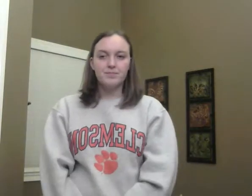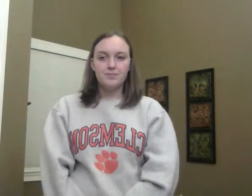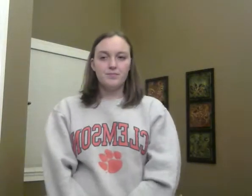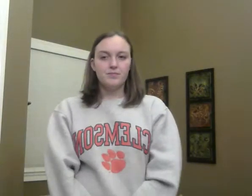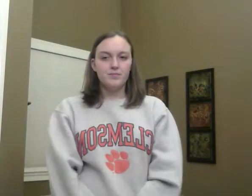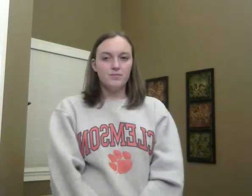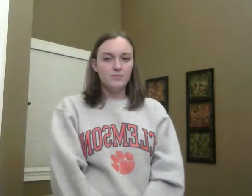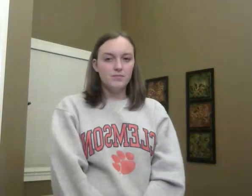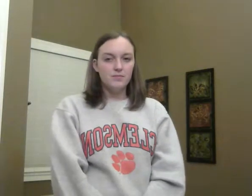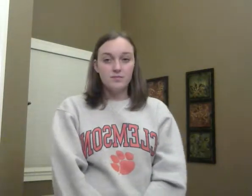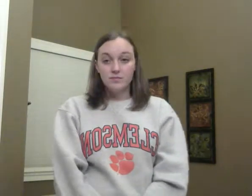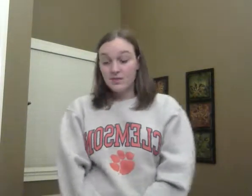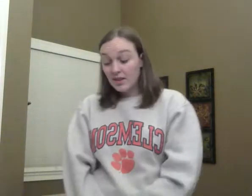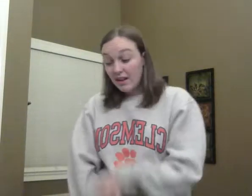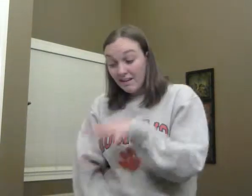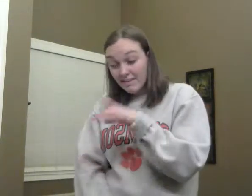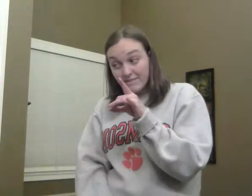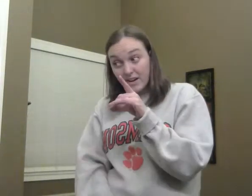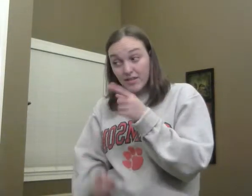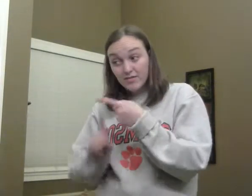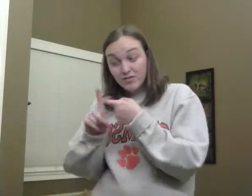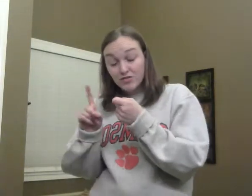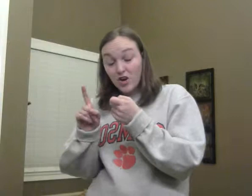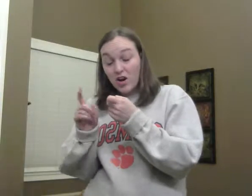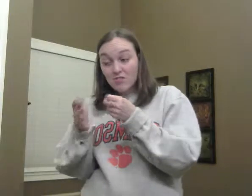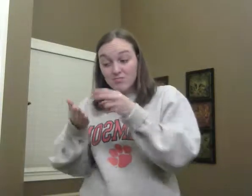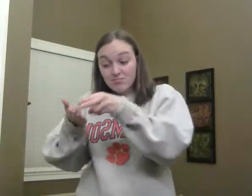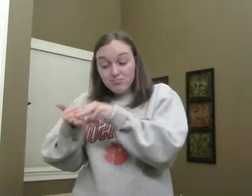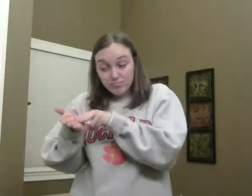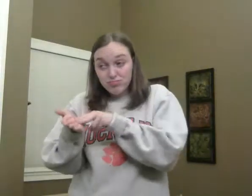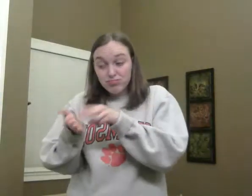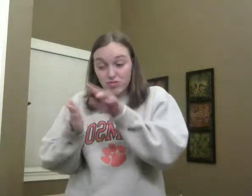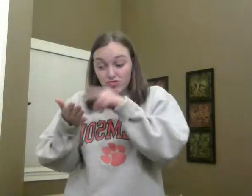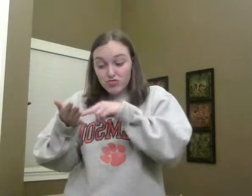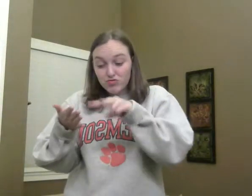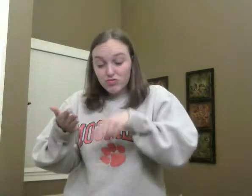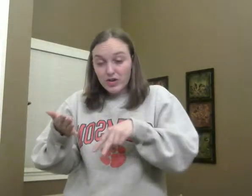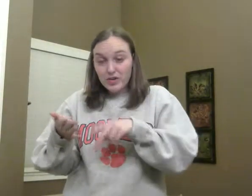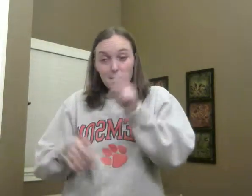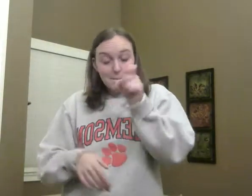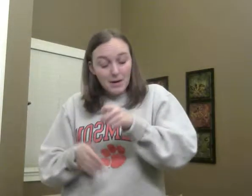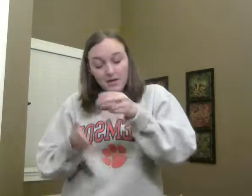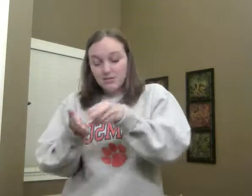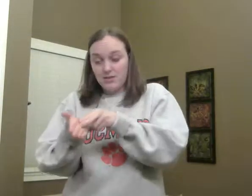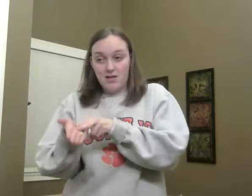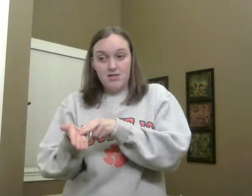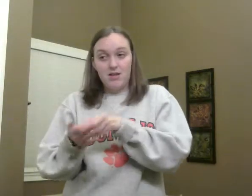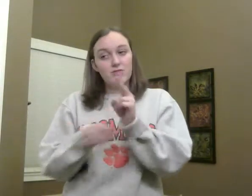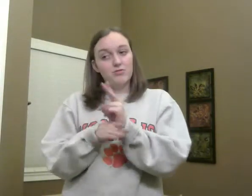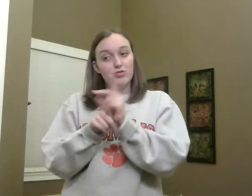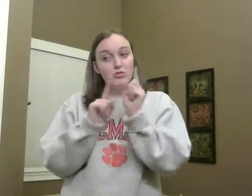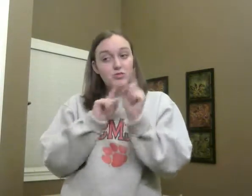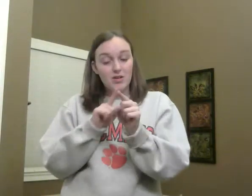You're going to find it in the text. You have to be able to highlight it to use it for an answer. What fact can you select to